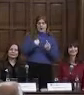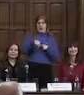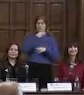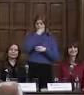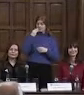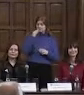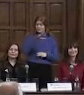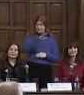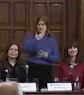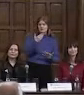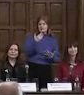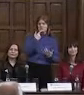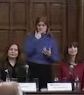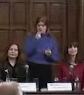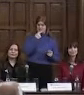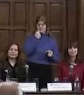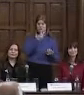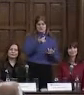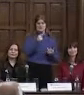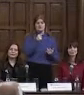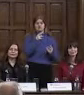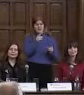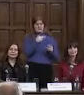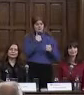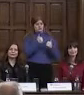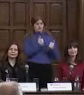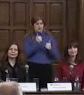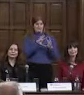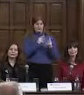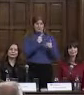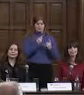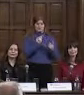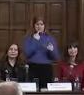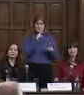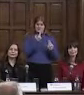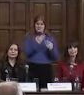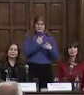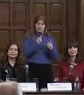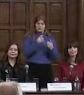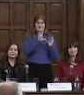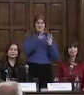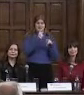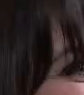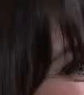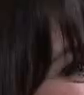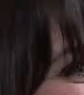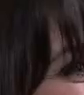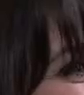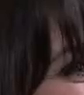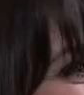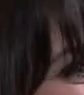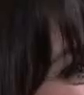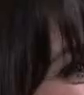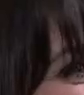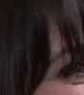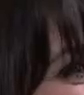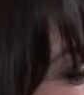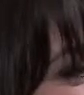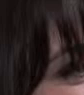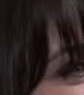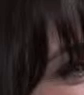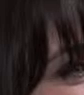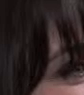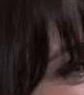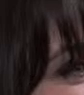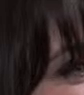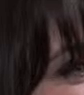pledge. But she actually said, while she appreciates what we're doing, we need to do 10 times more. She kept saying 10 times, 10 times.